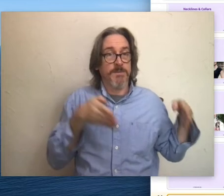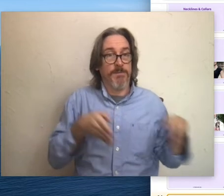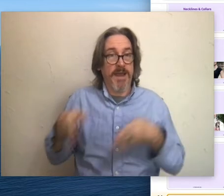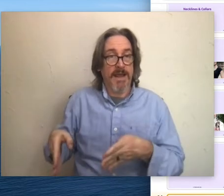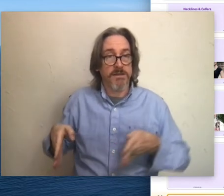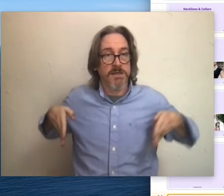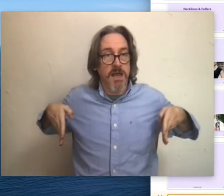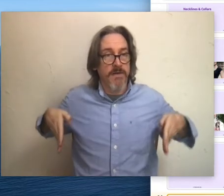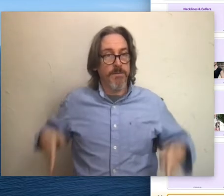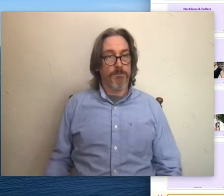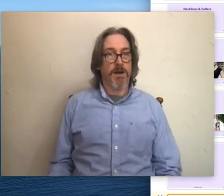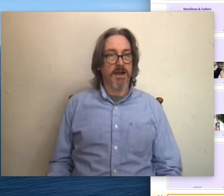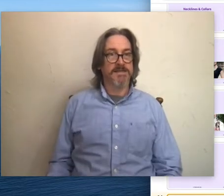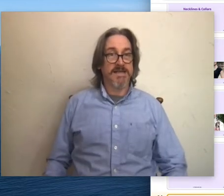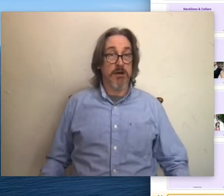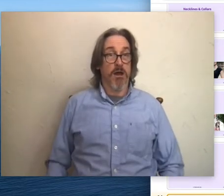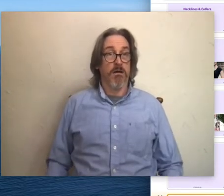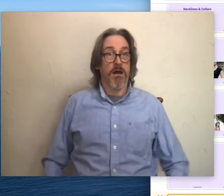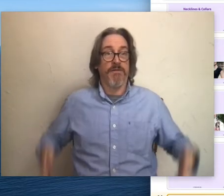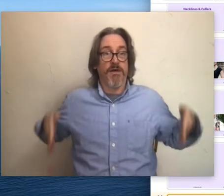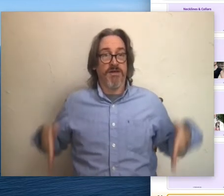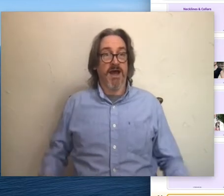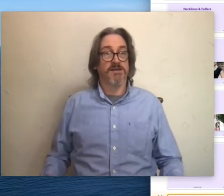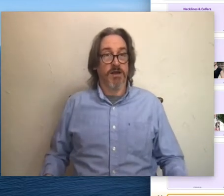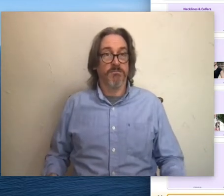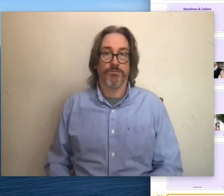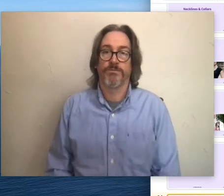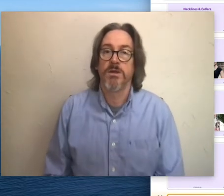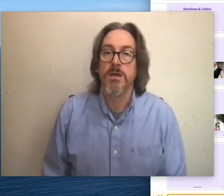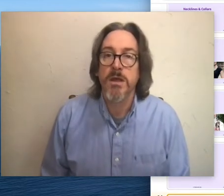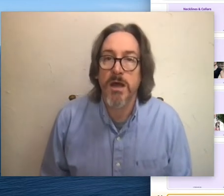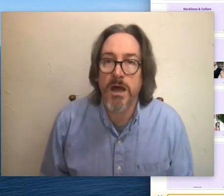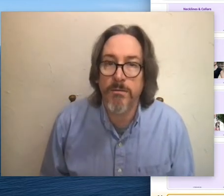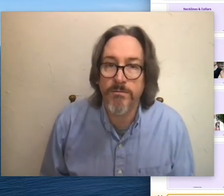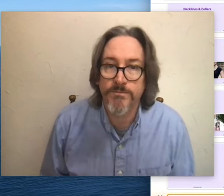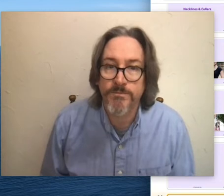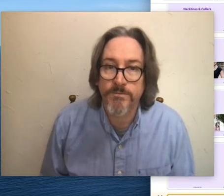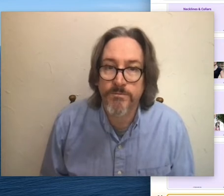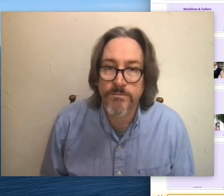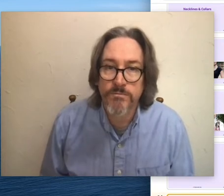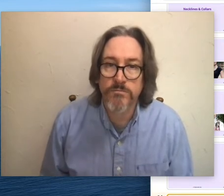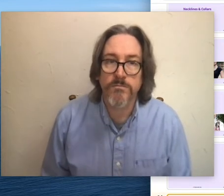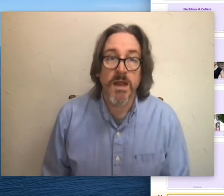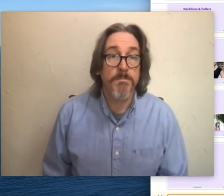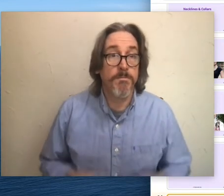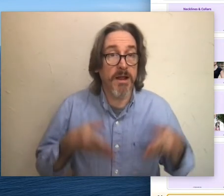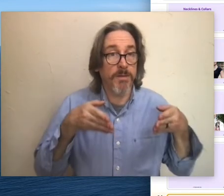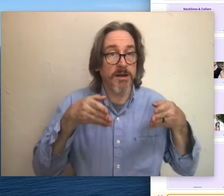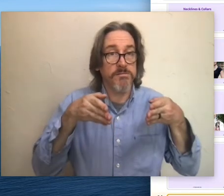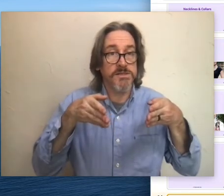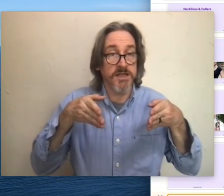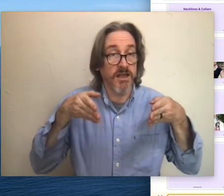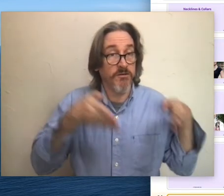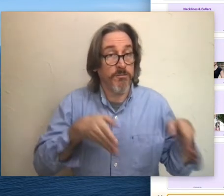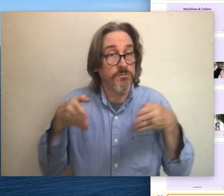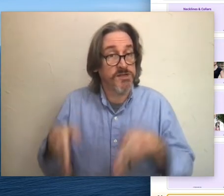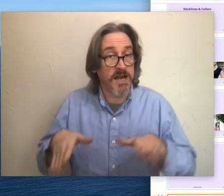tend to be pants and then pockets down on the thighs, right? Bell